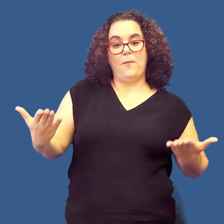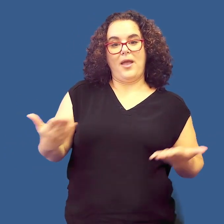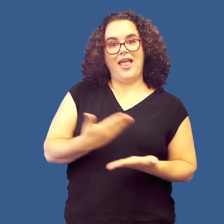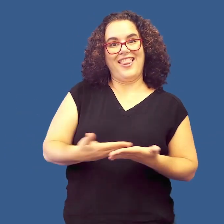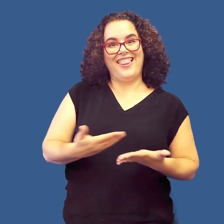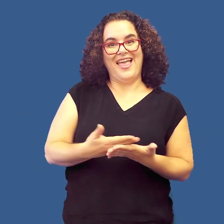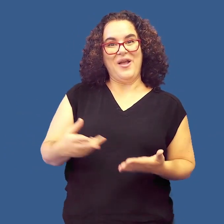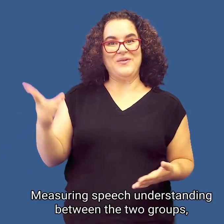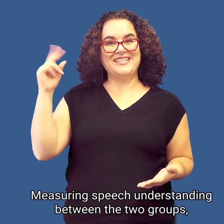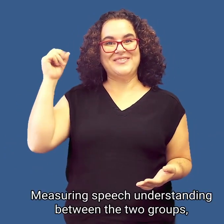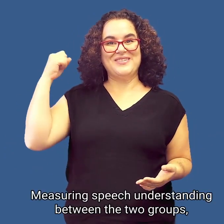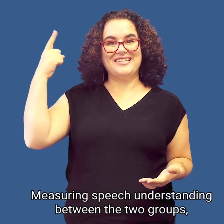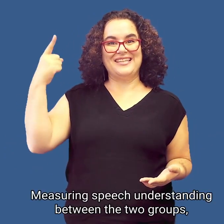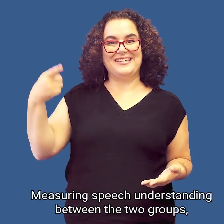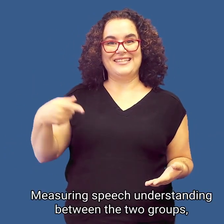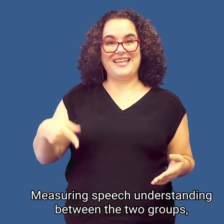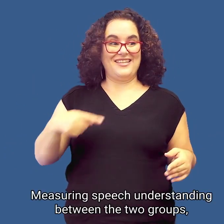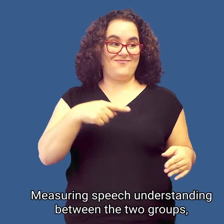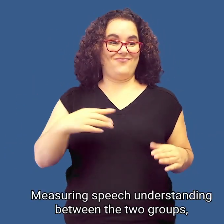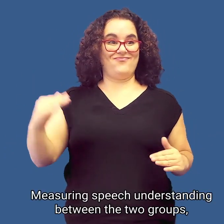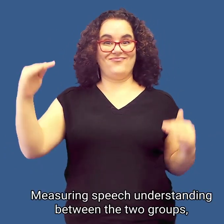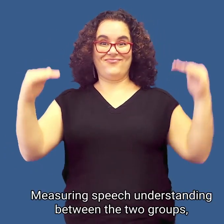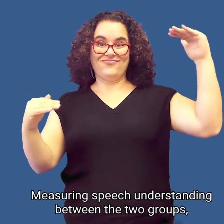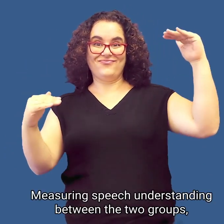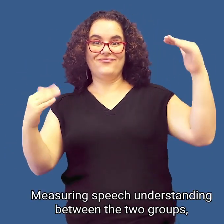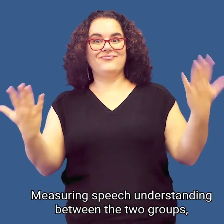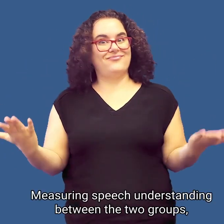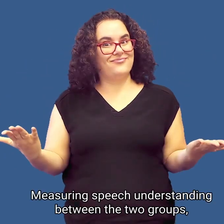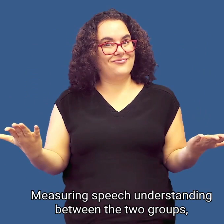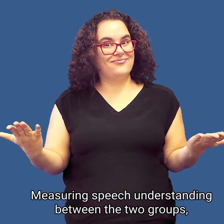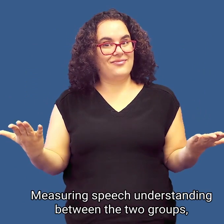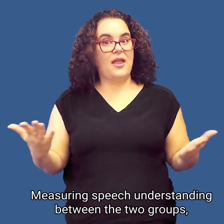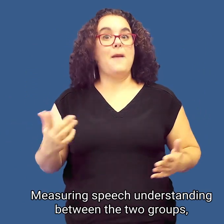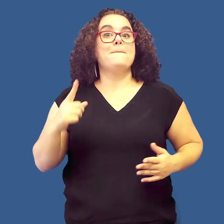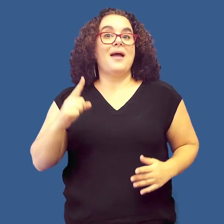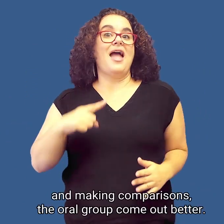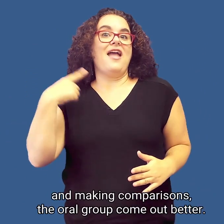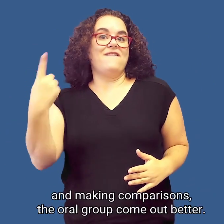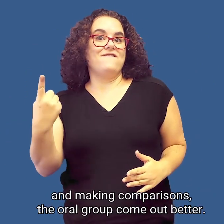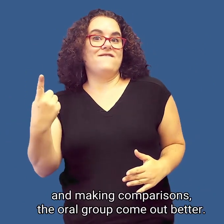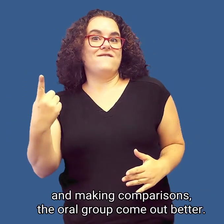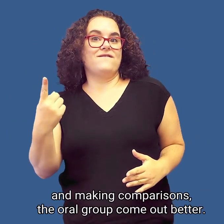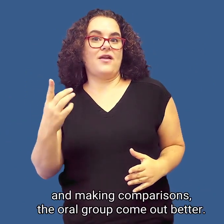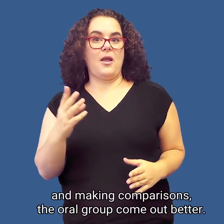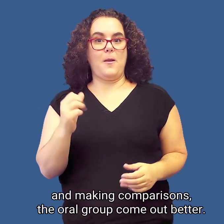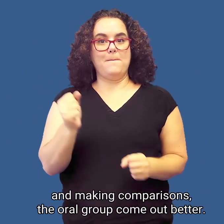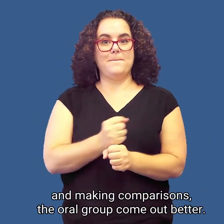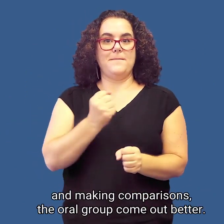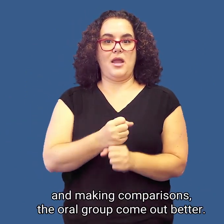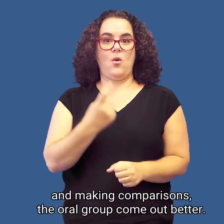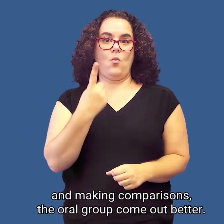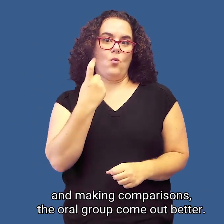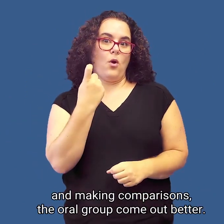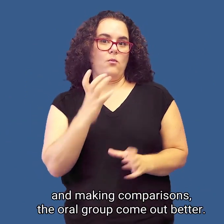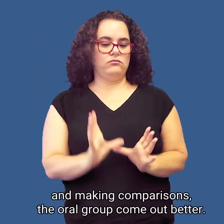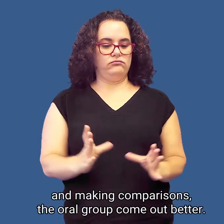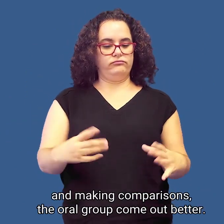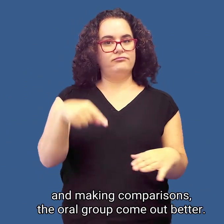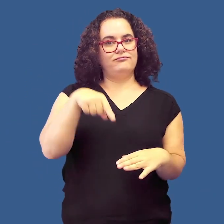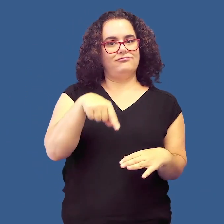Measuring speech understanding between the two groups and making comparisons, the oral group come out better. But if one